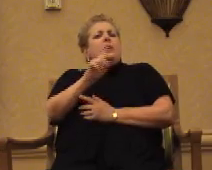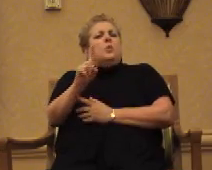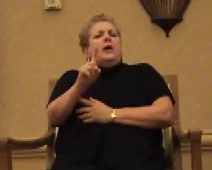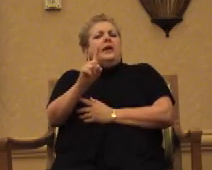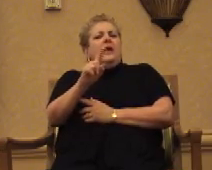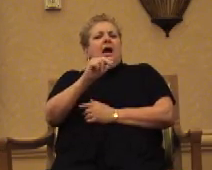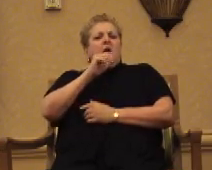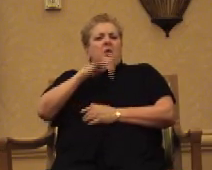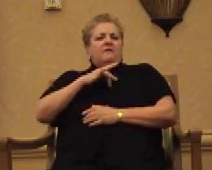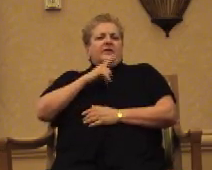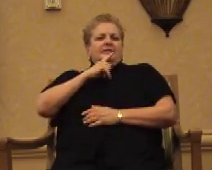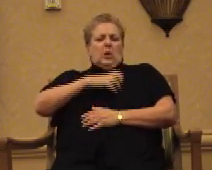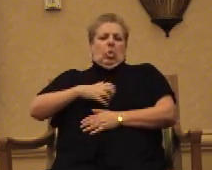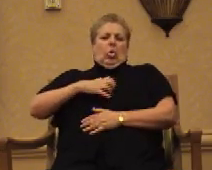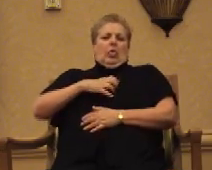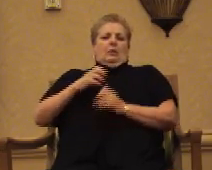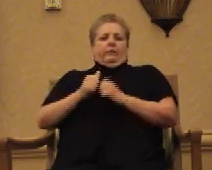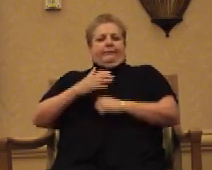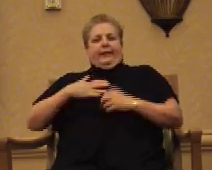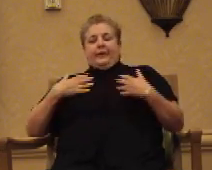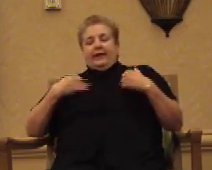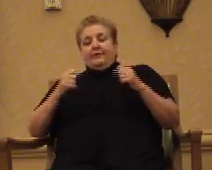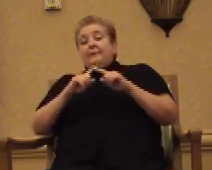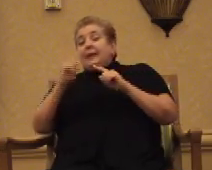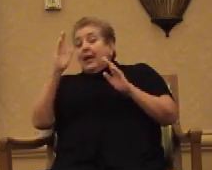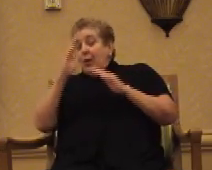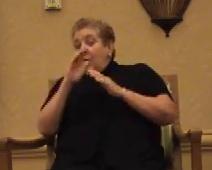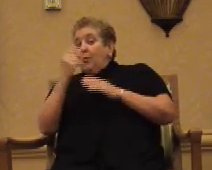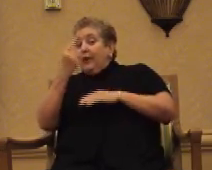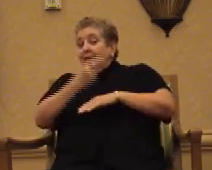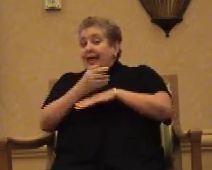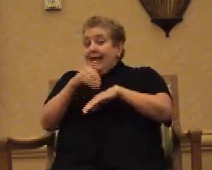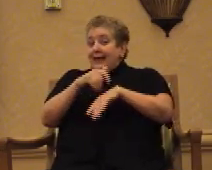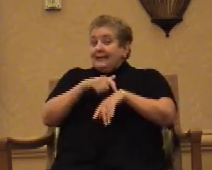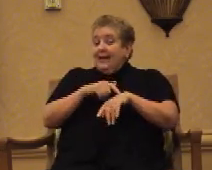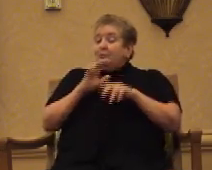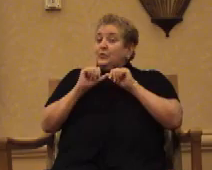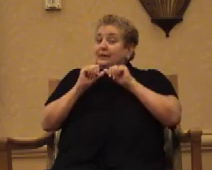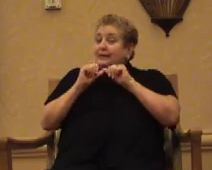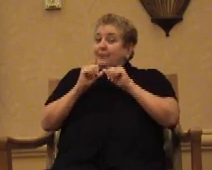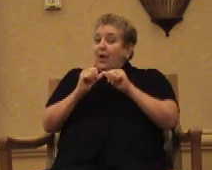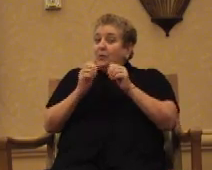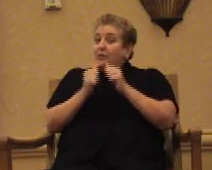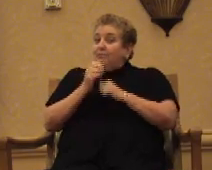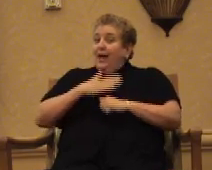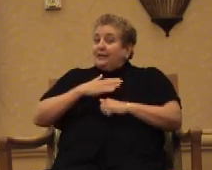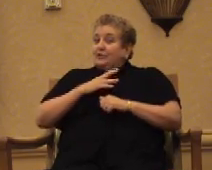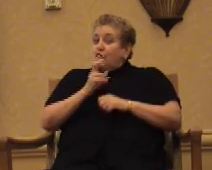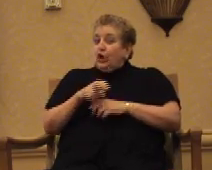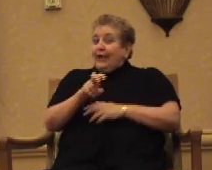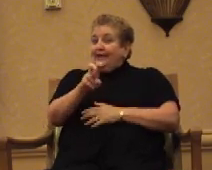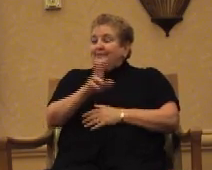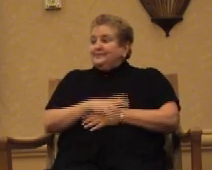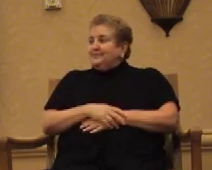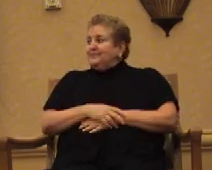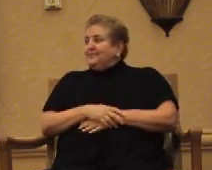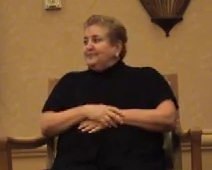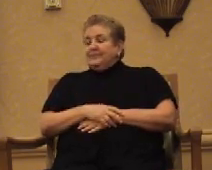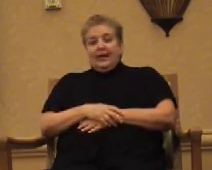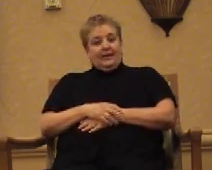recovery, but I hope to one day at a time to keep on this journey. I'm going to tell my story in a chronological way, and they gave